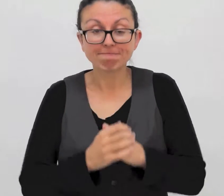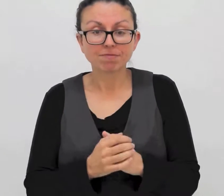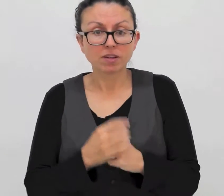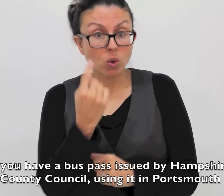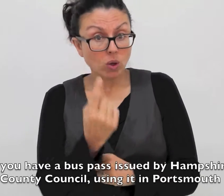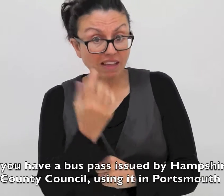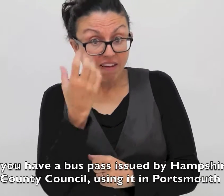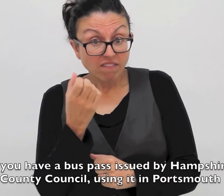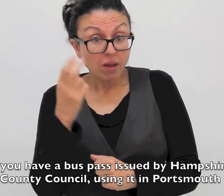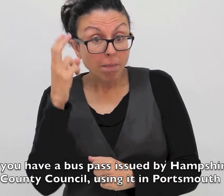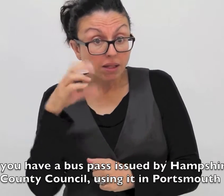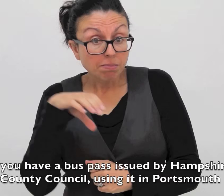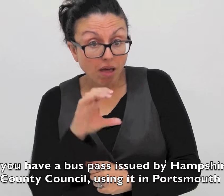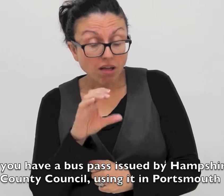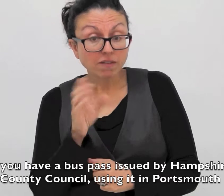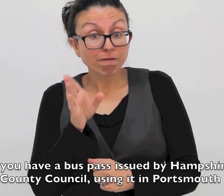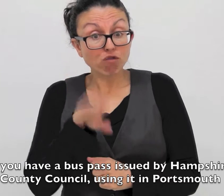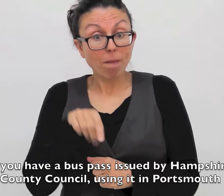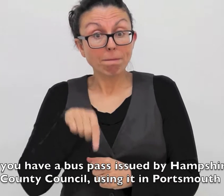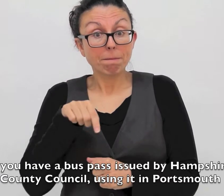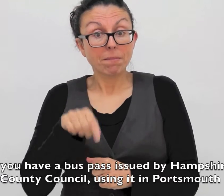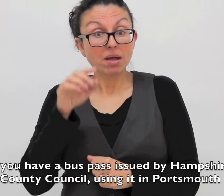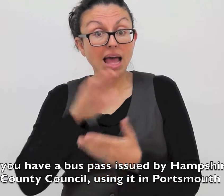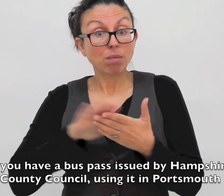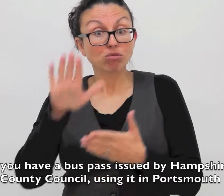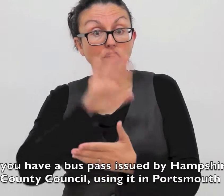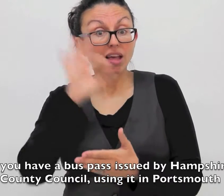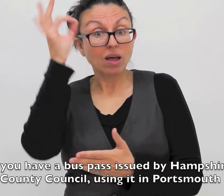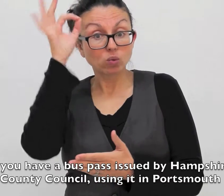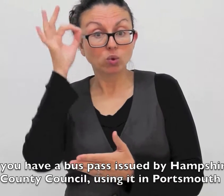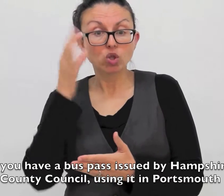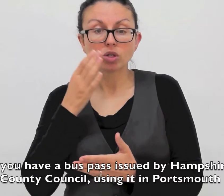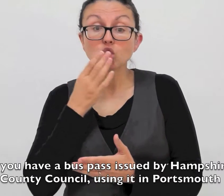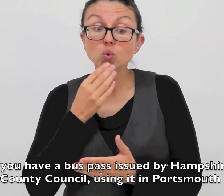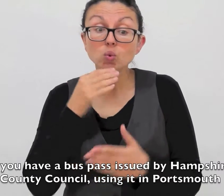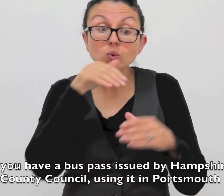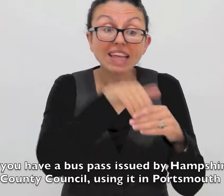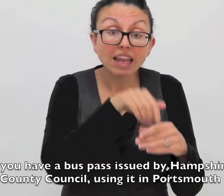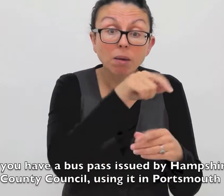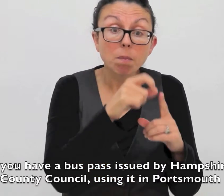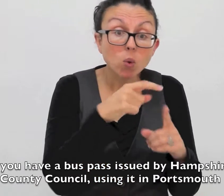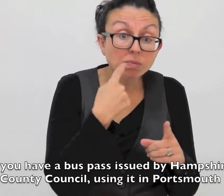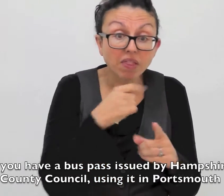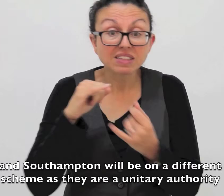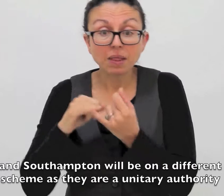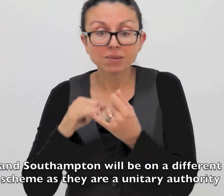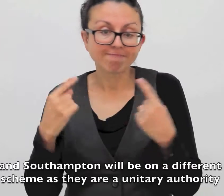and bank holidays. If you have a bus pass issued by Hampshire County Council, using it in Portsmouth